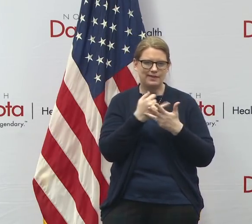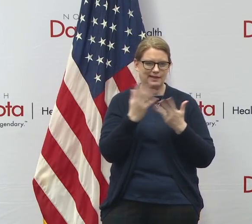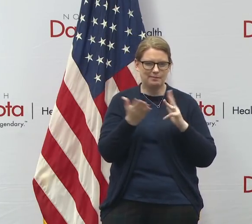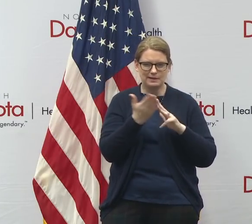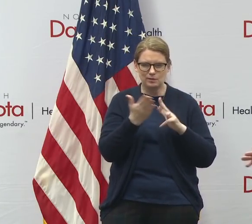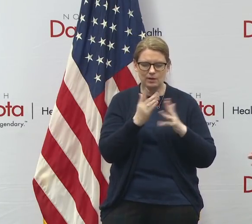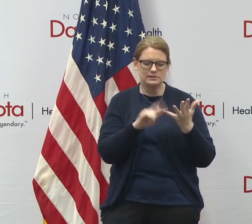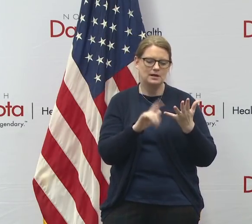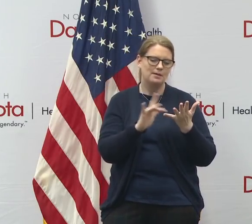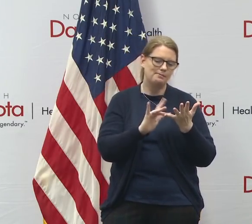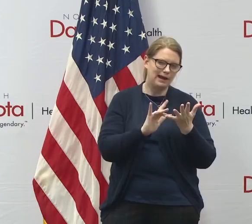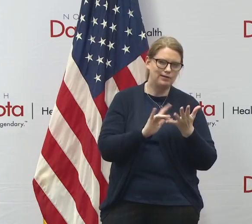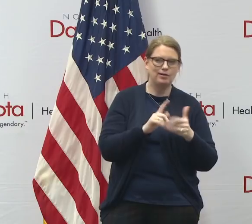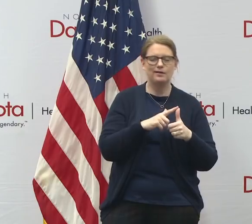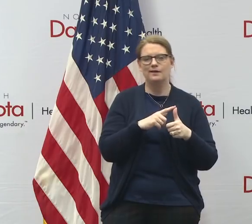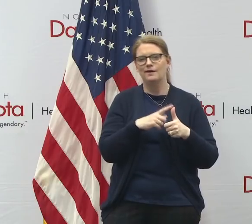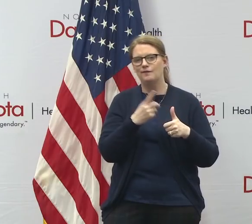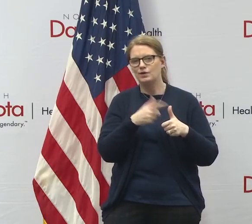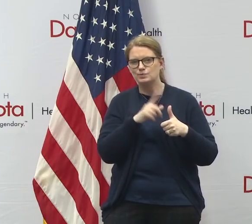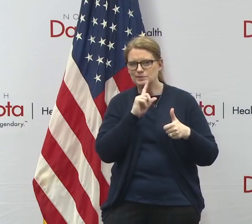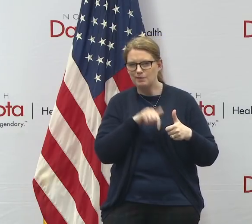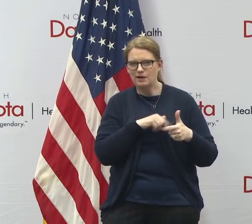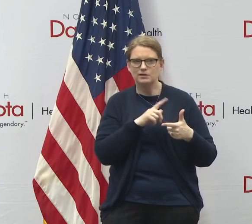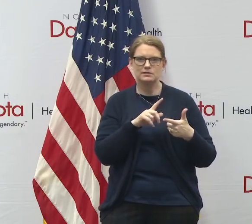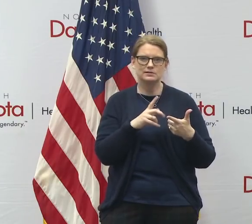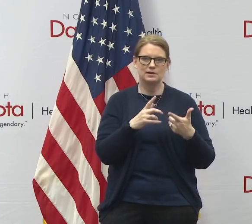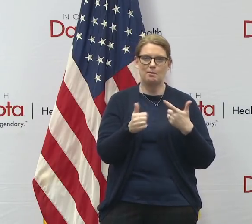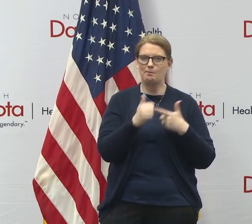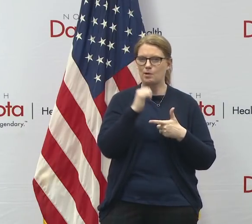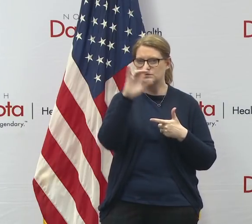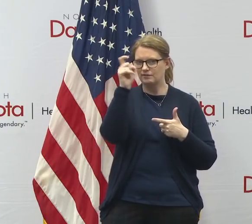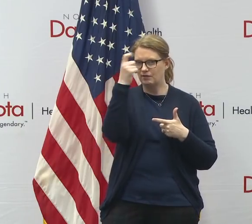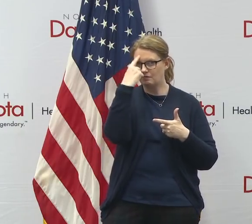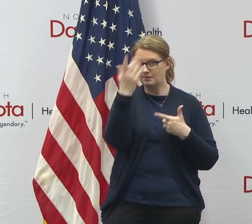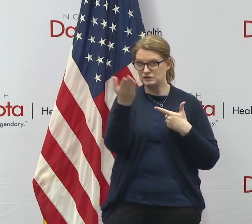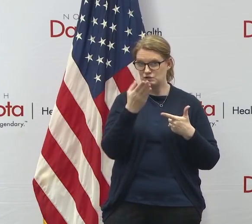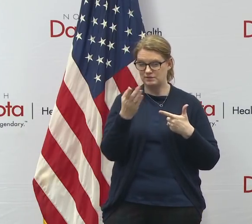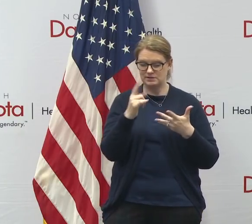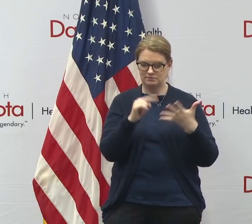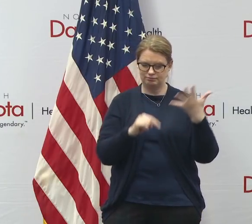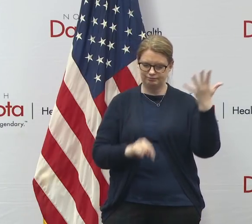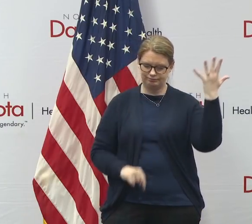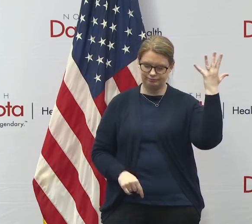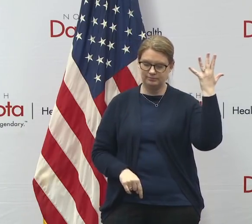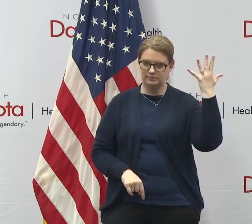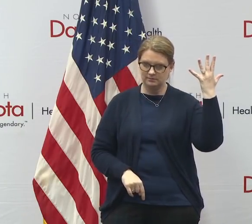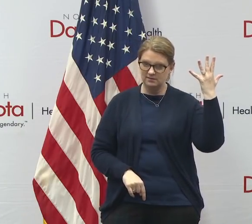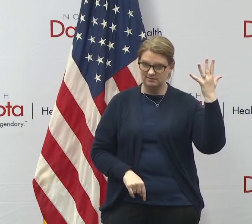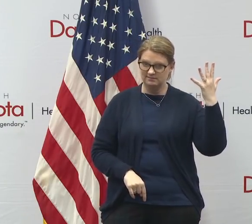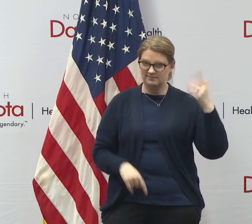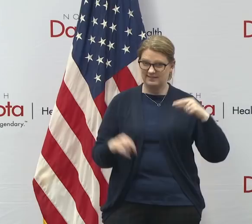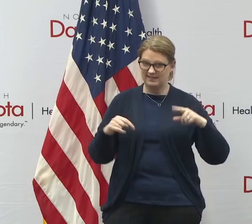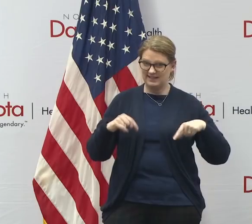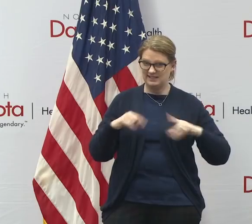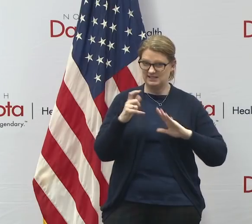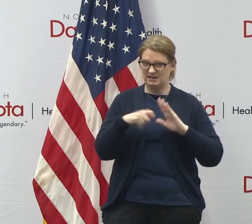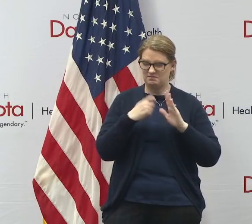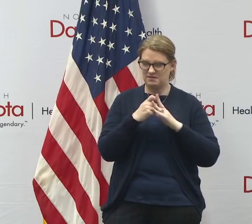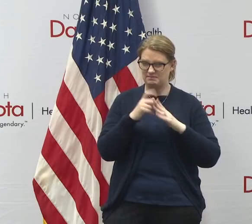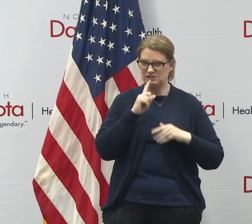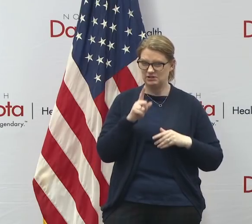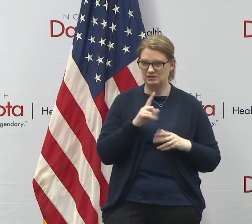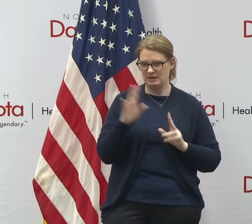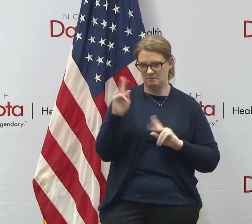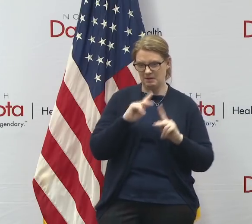everybody in medical, first responders. We're talking about most of government services. I mean, if you're during this time period, we've got to make sure that people